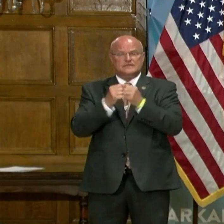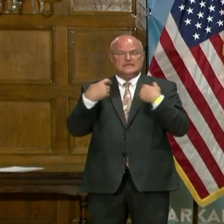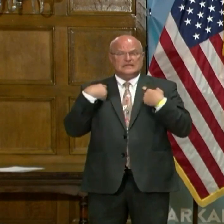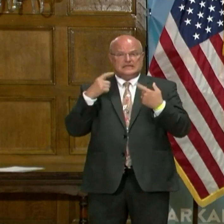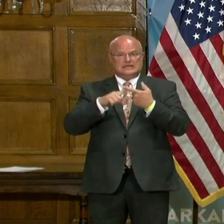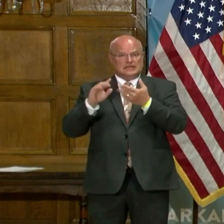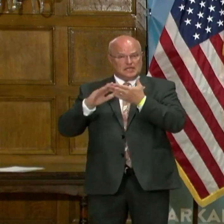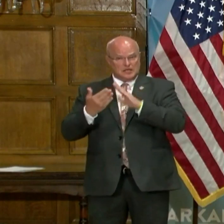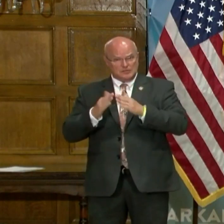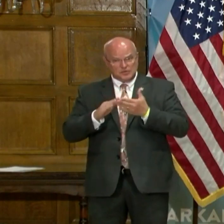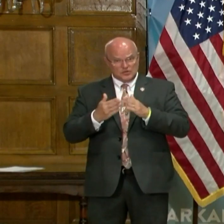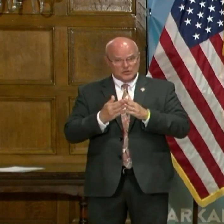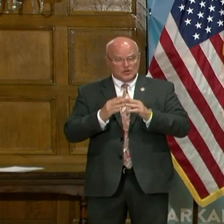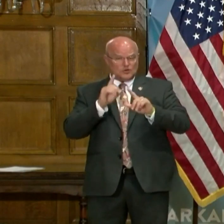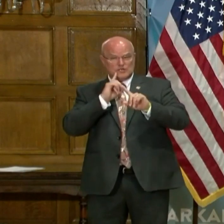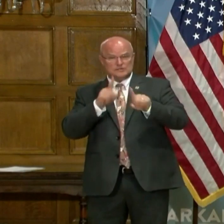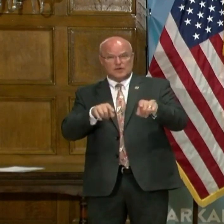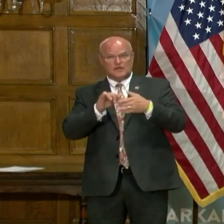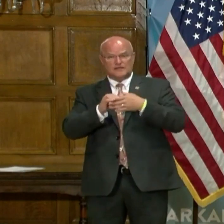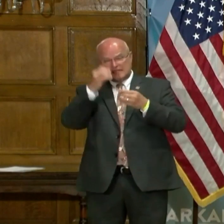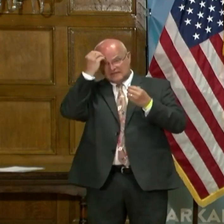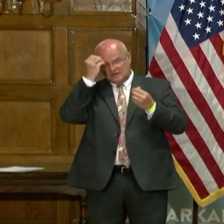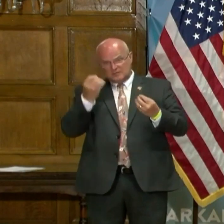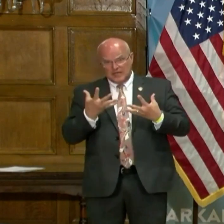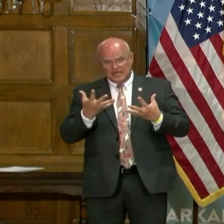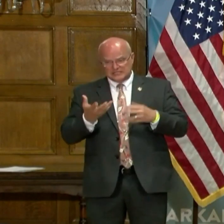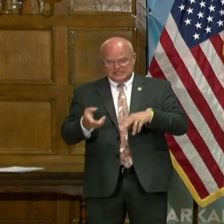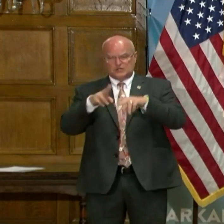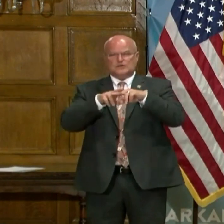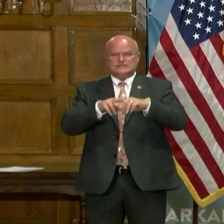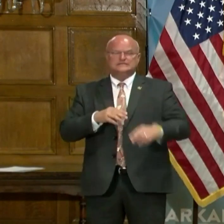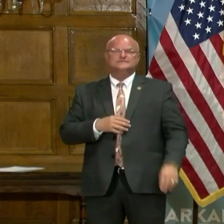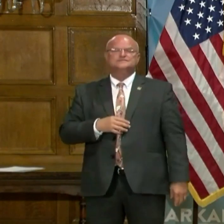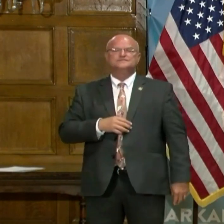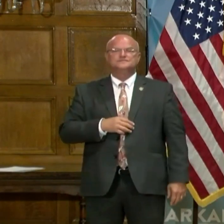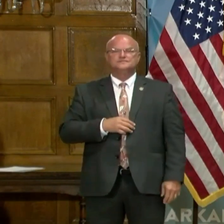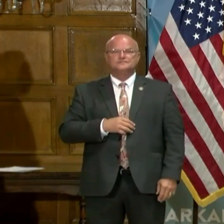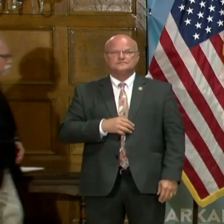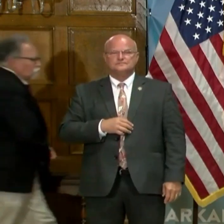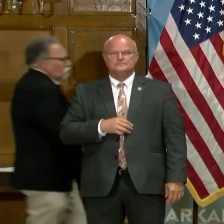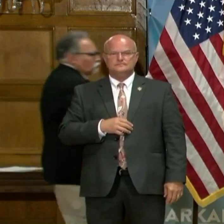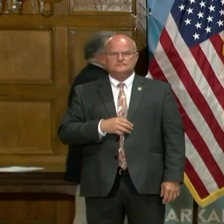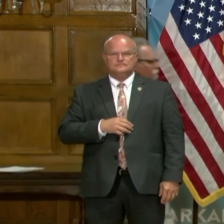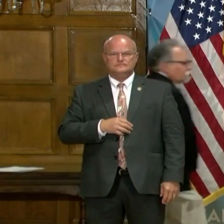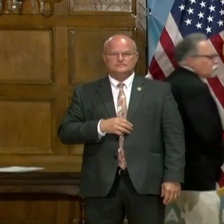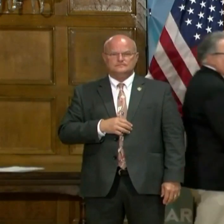Latino community in response to the information and the increase?